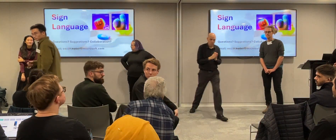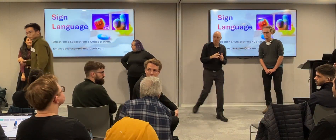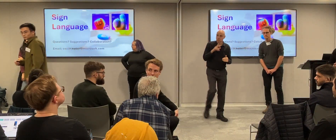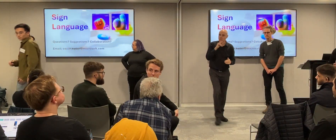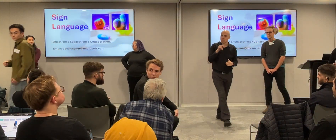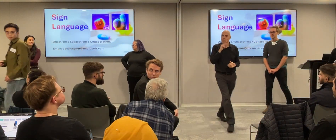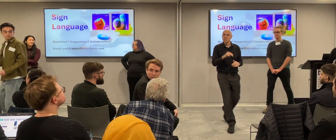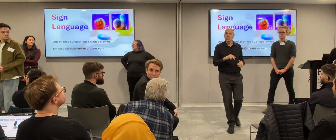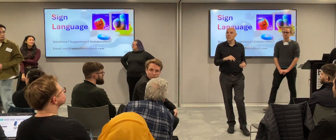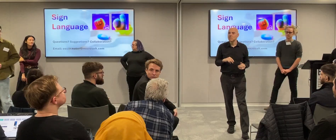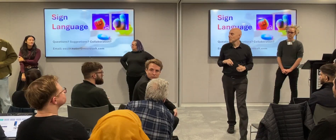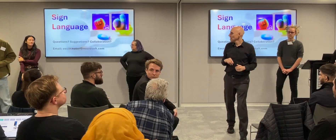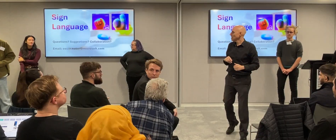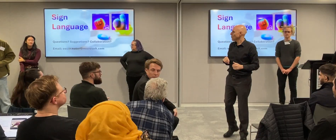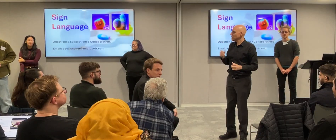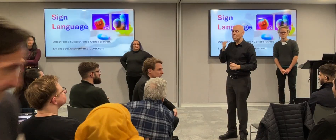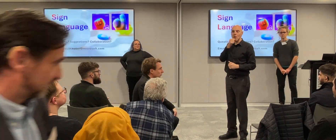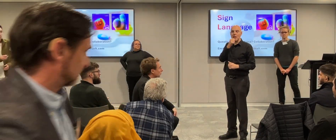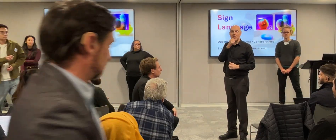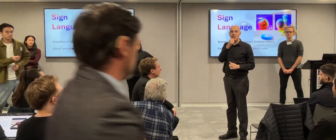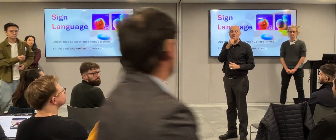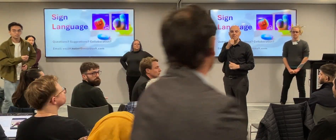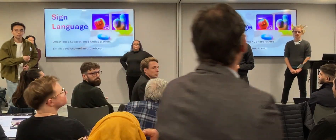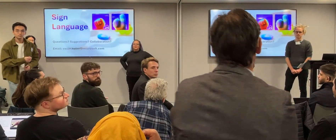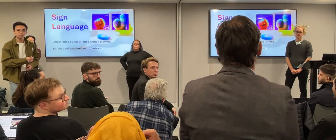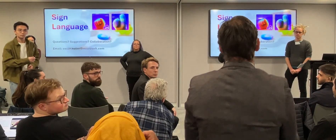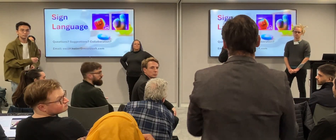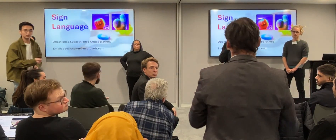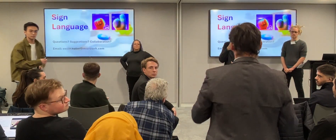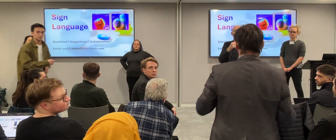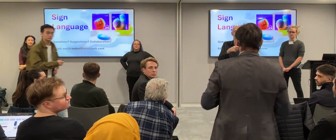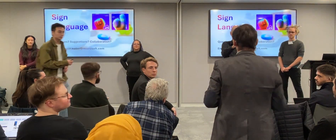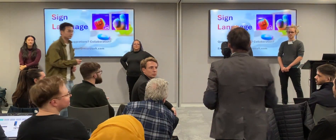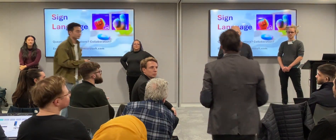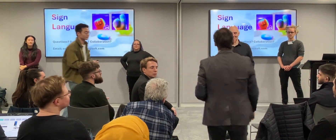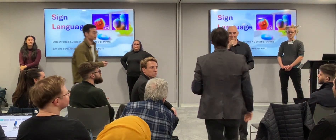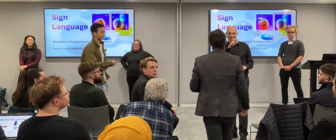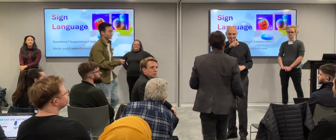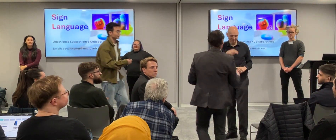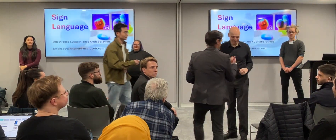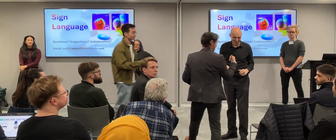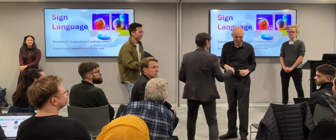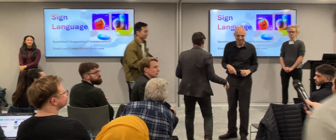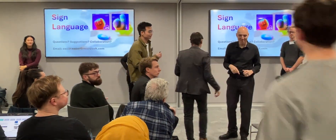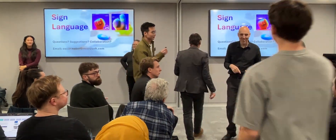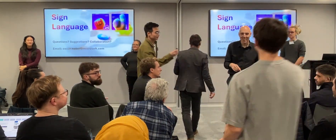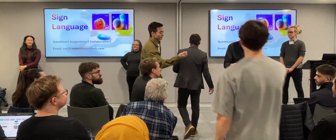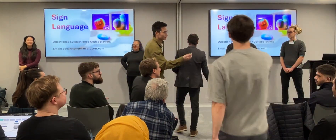Just the mic. Oh.